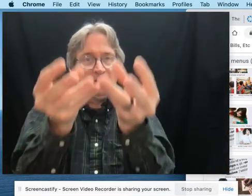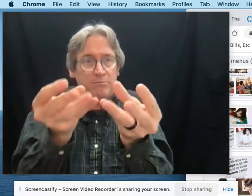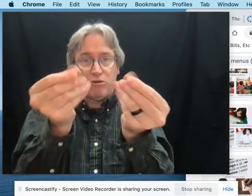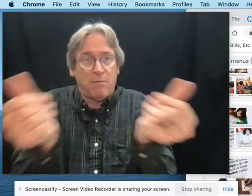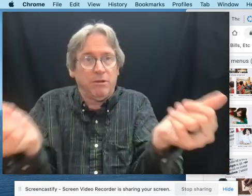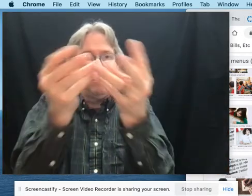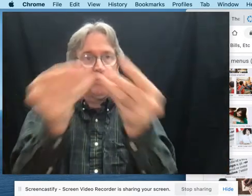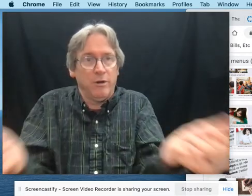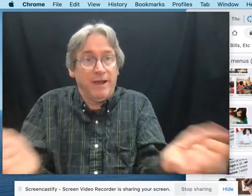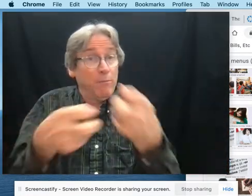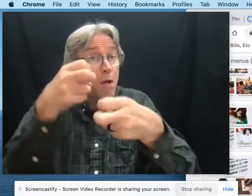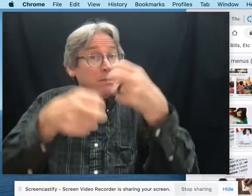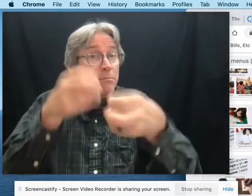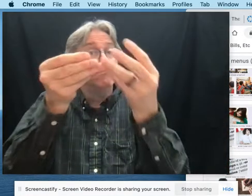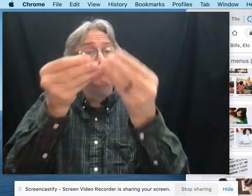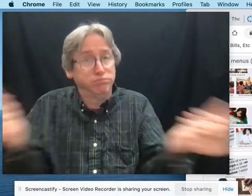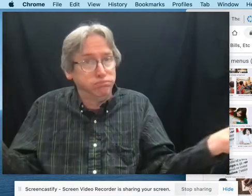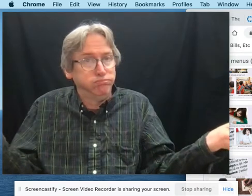this problem going away,